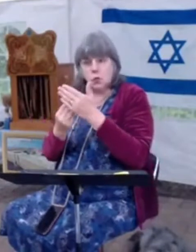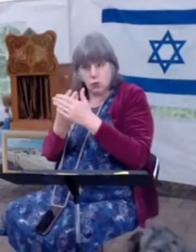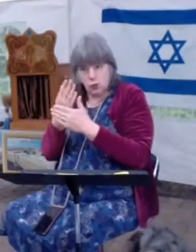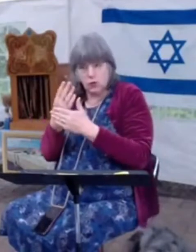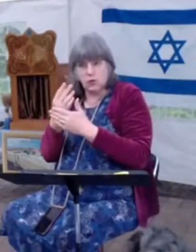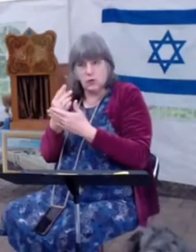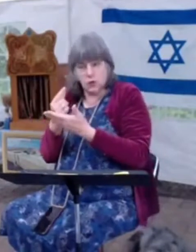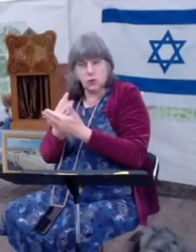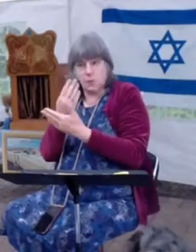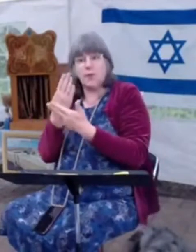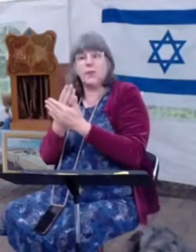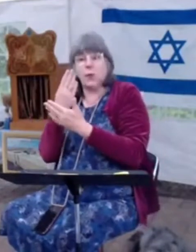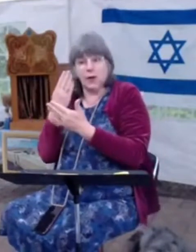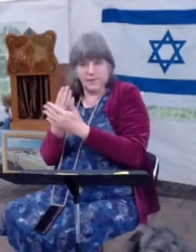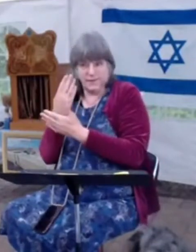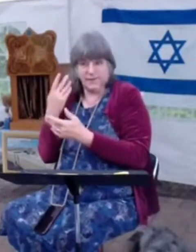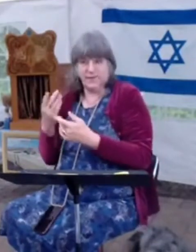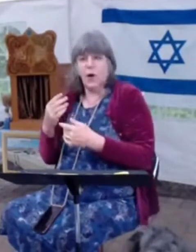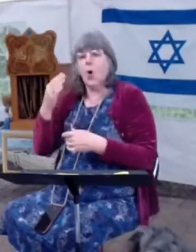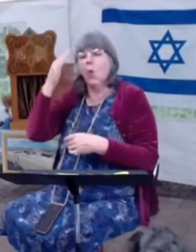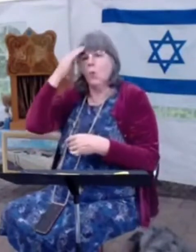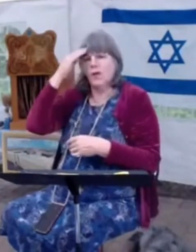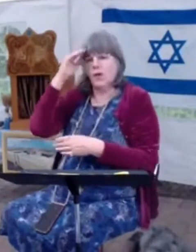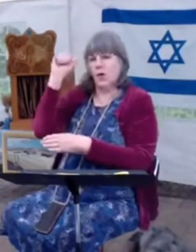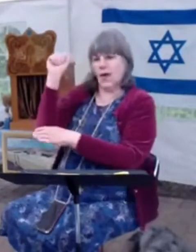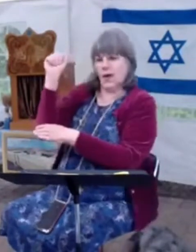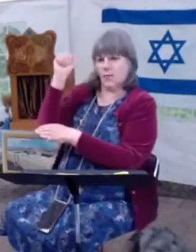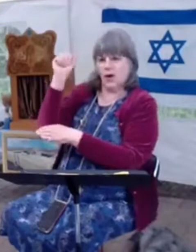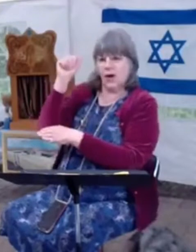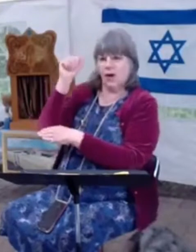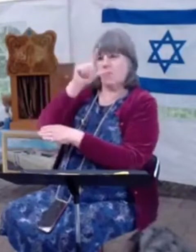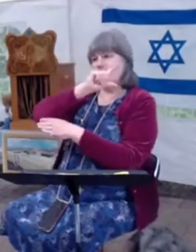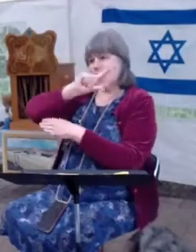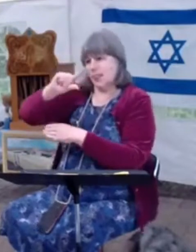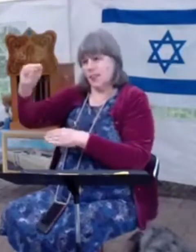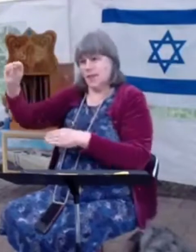We know that Abraham left home. He creates his own tribe of people who live a